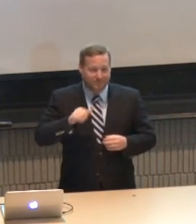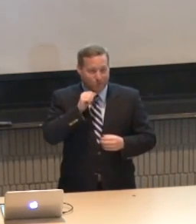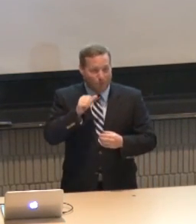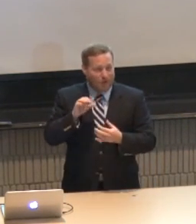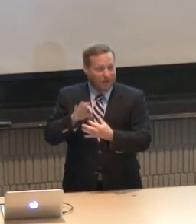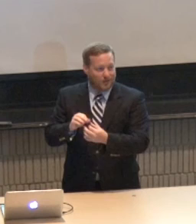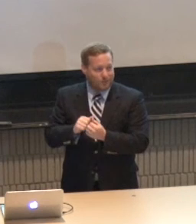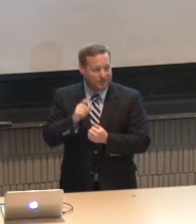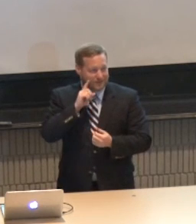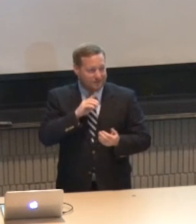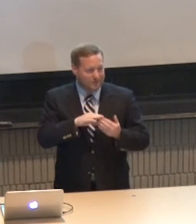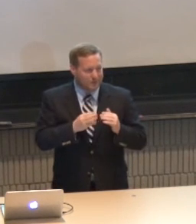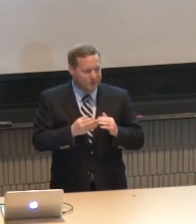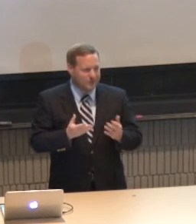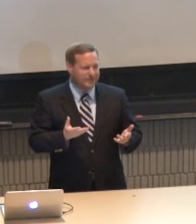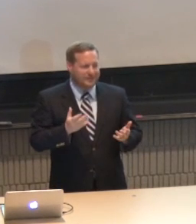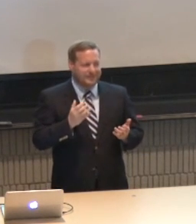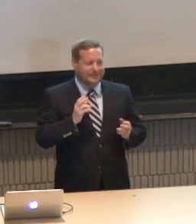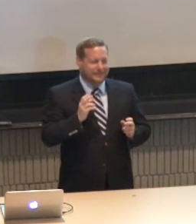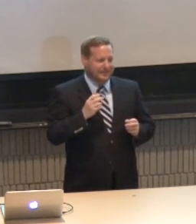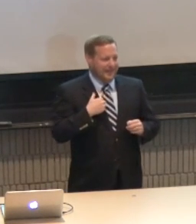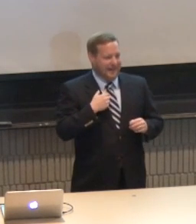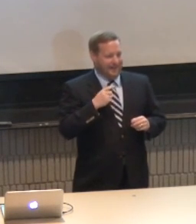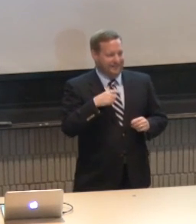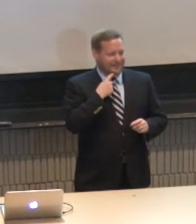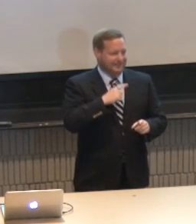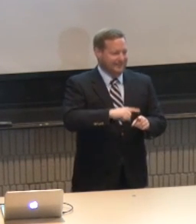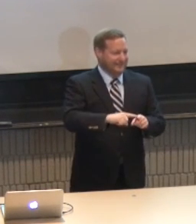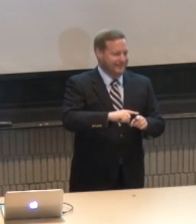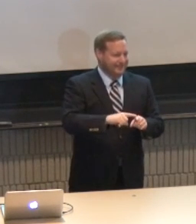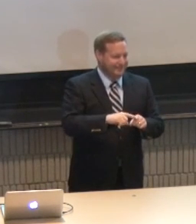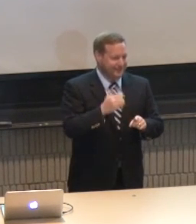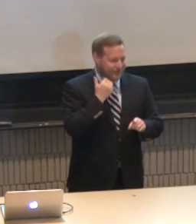highly privileged. You need to not only learn